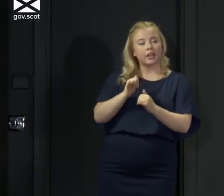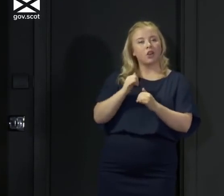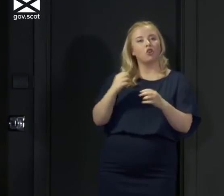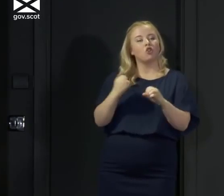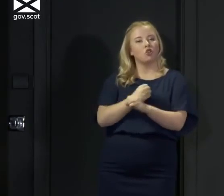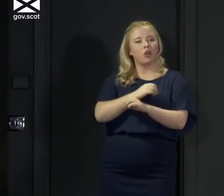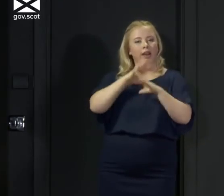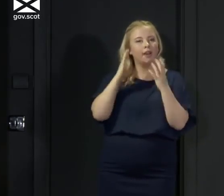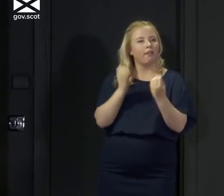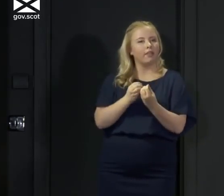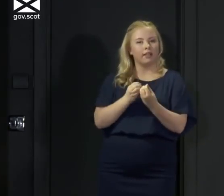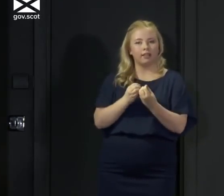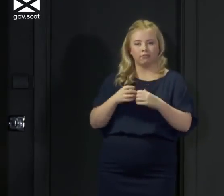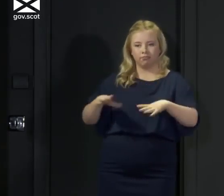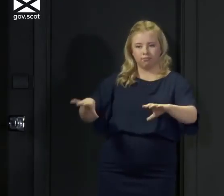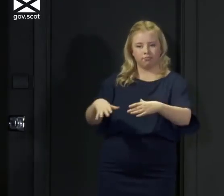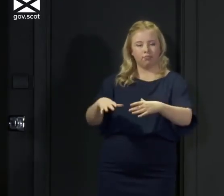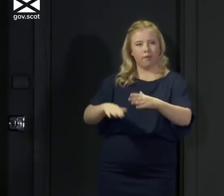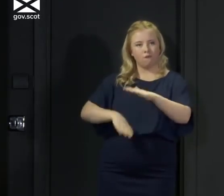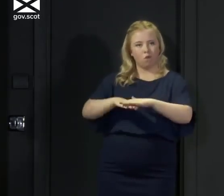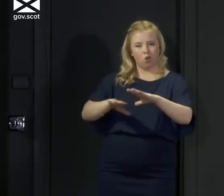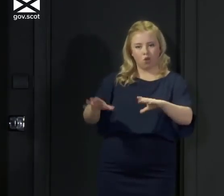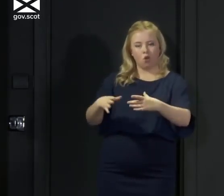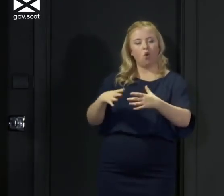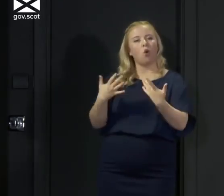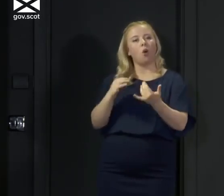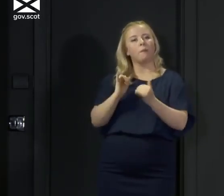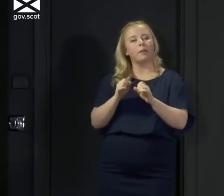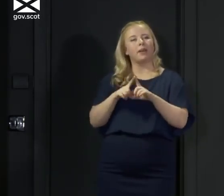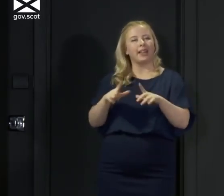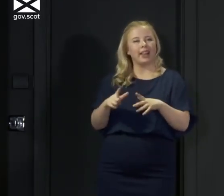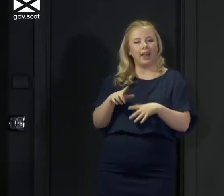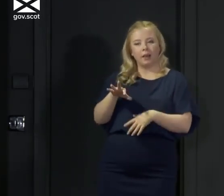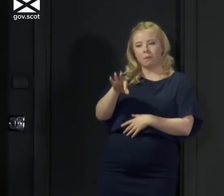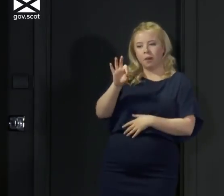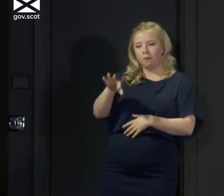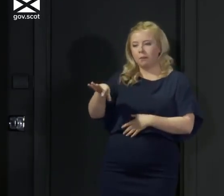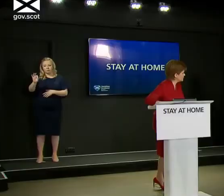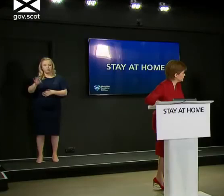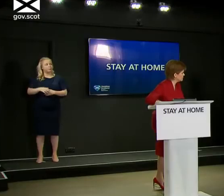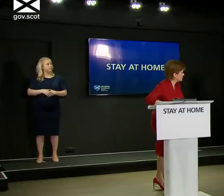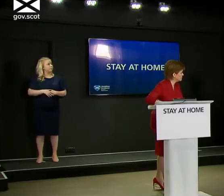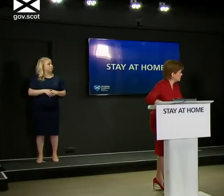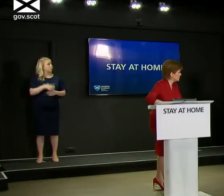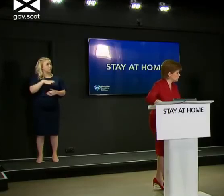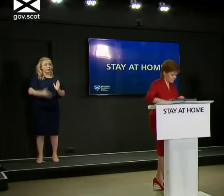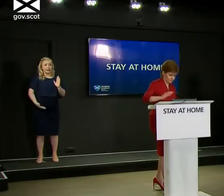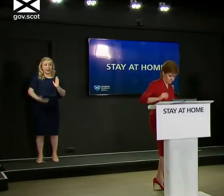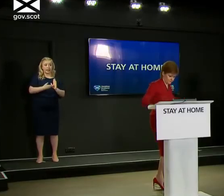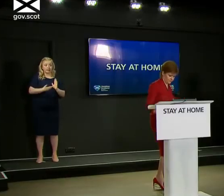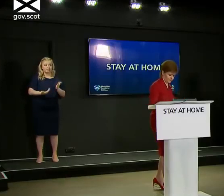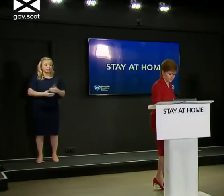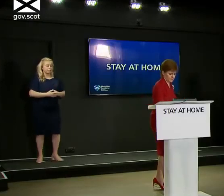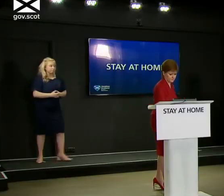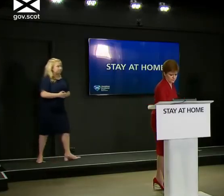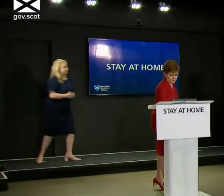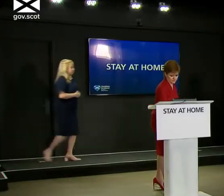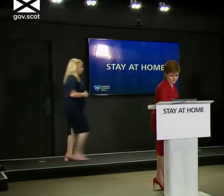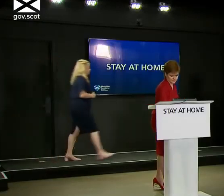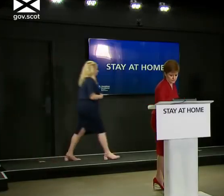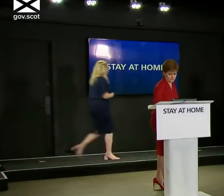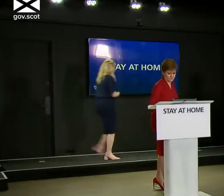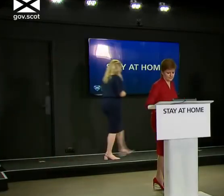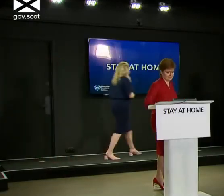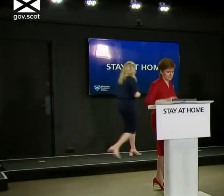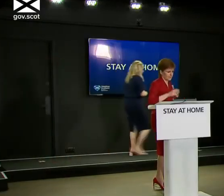a particular group or doing sample testing would be part of that consideration. Do you want to say any more? Yeah, I mean, I think in terms of